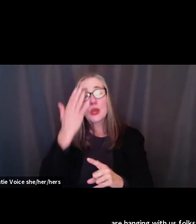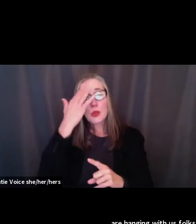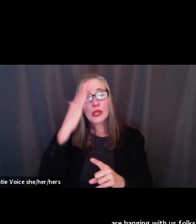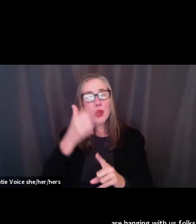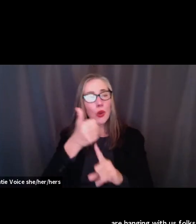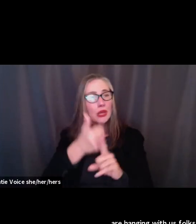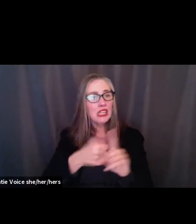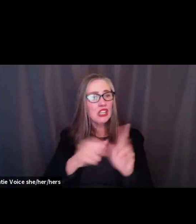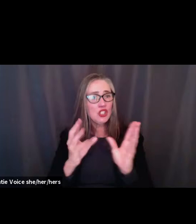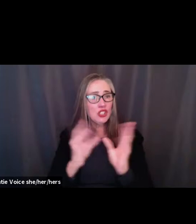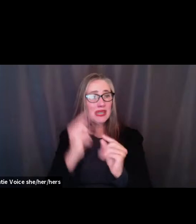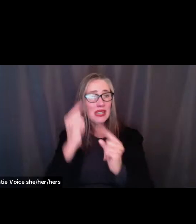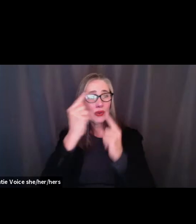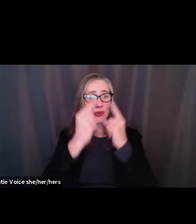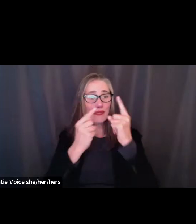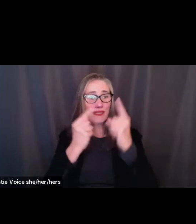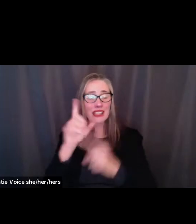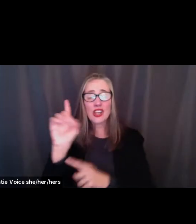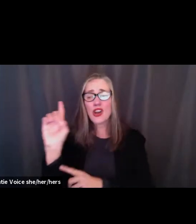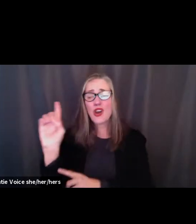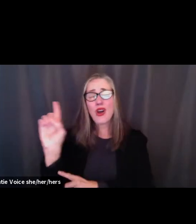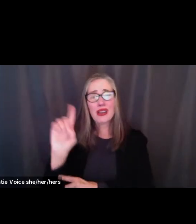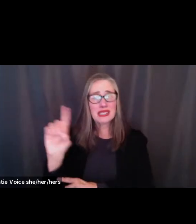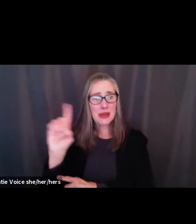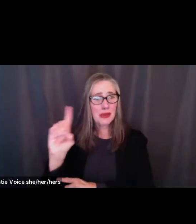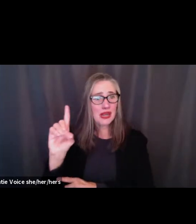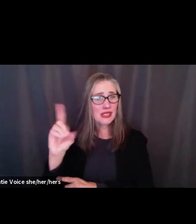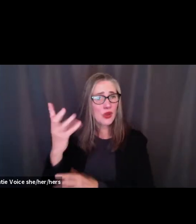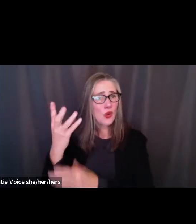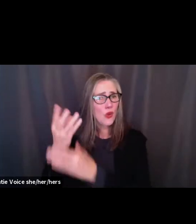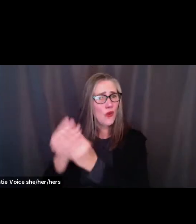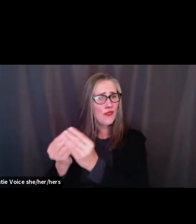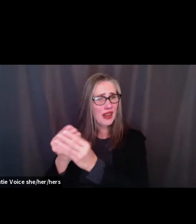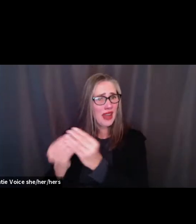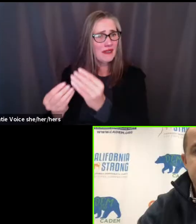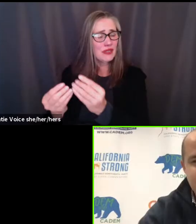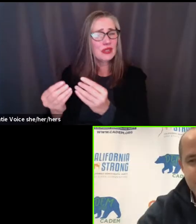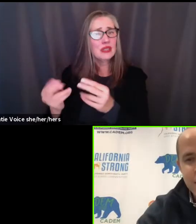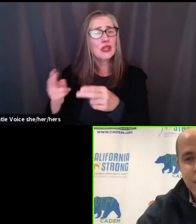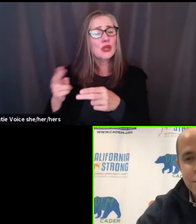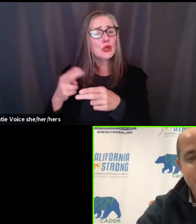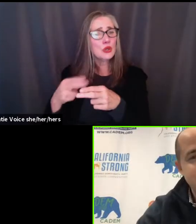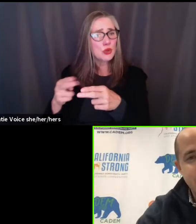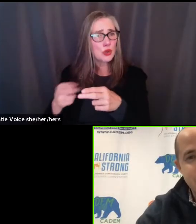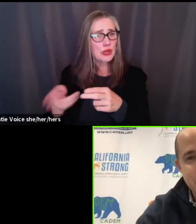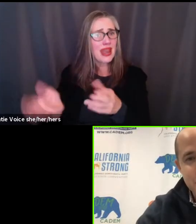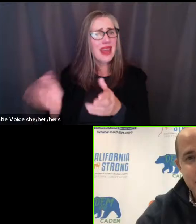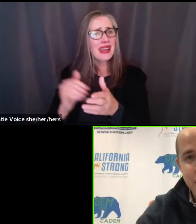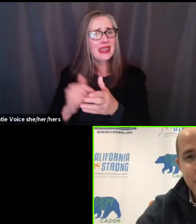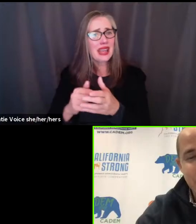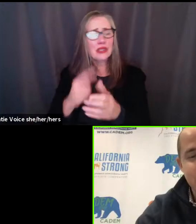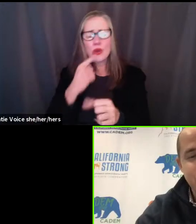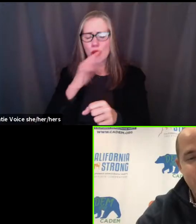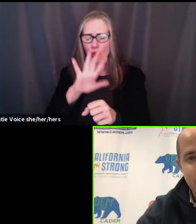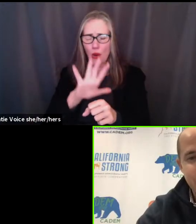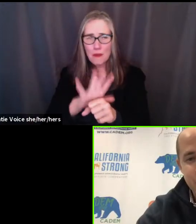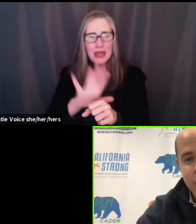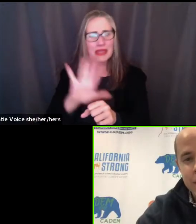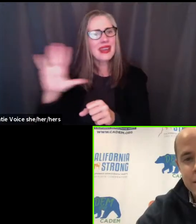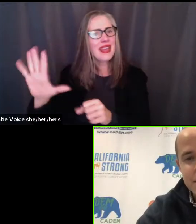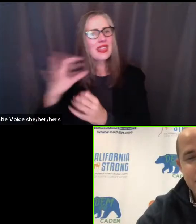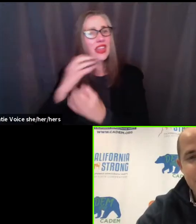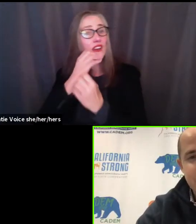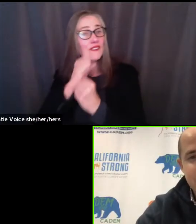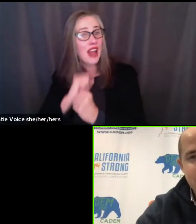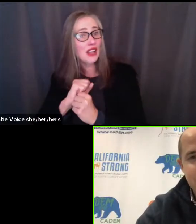to reflect on the Democrats who've left us too soon, and in many ways recommit ourselves to the values they upheld while they were